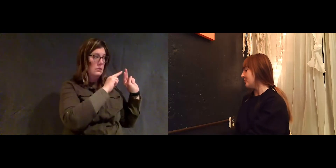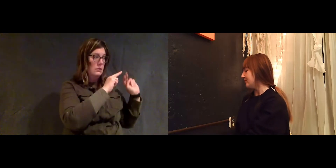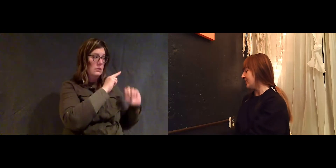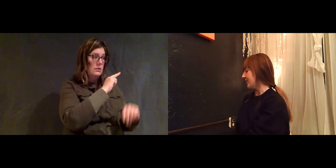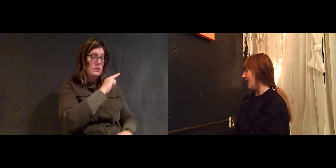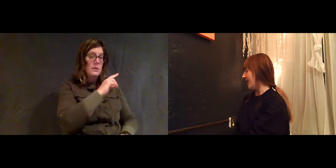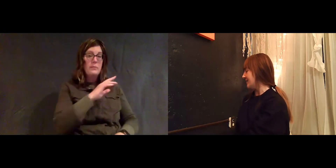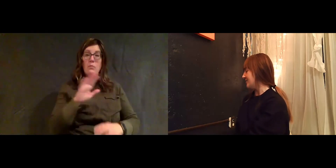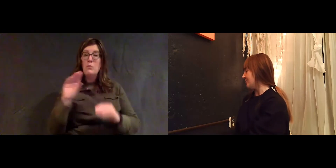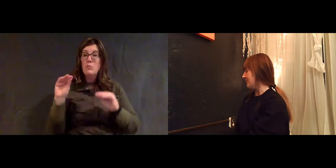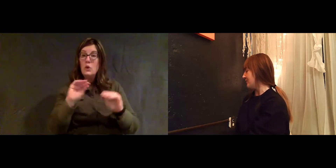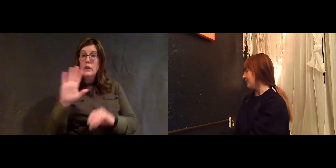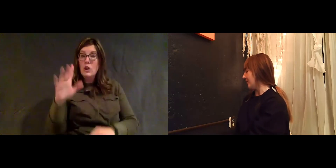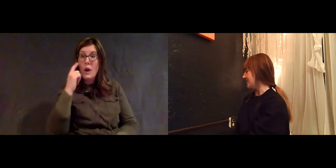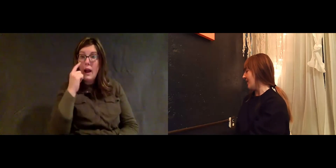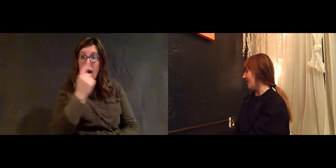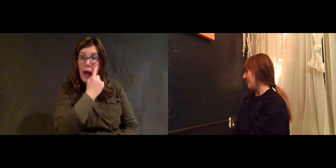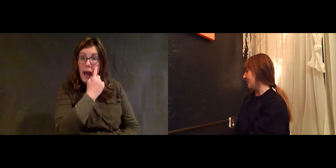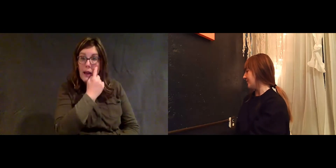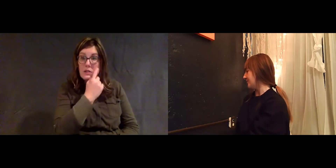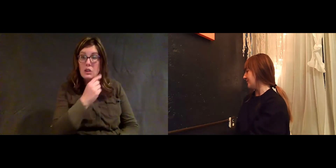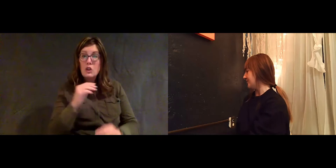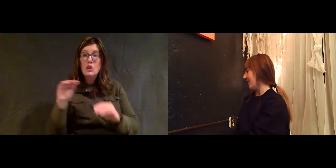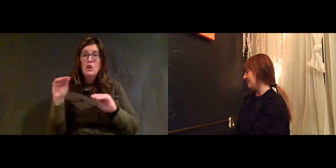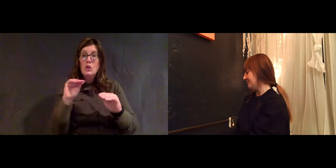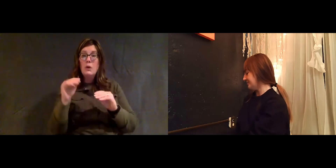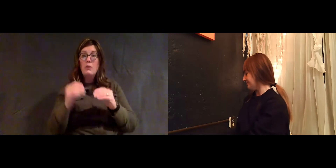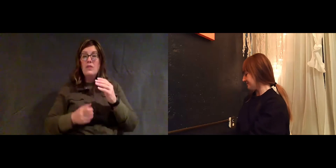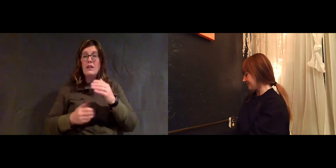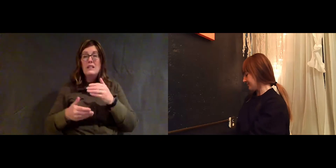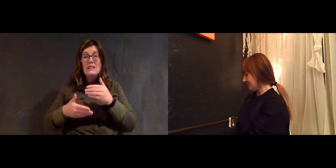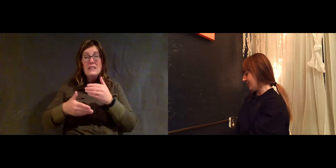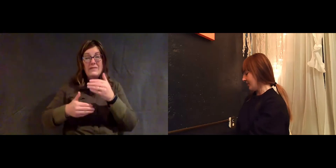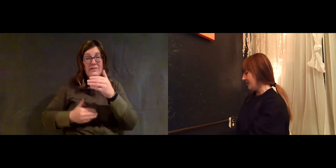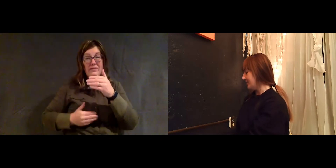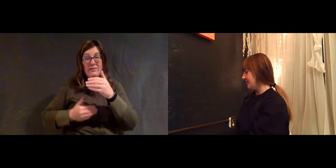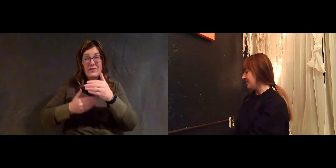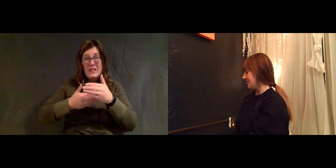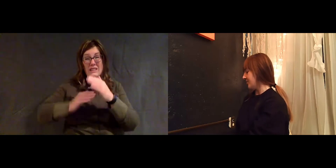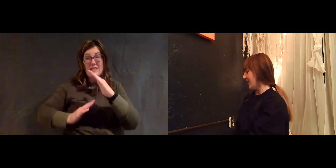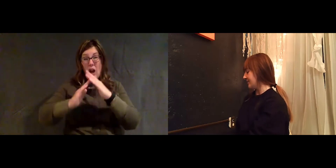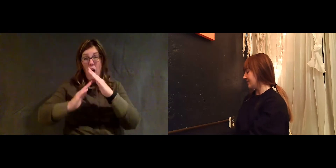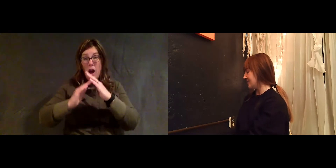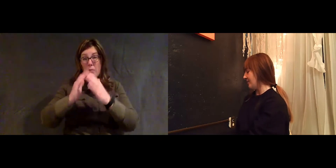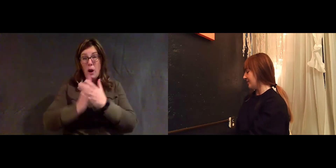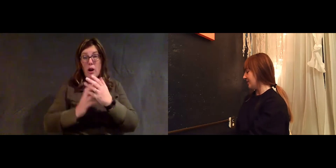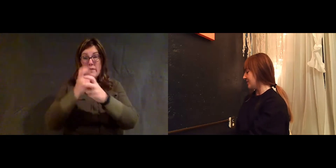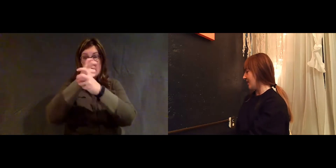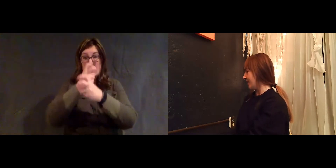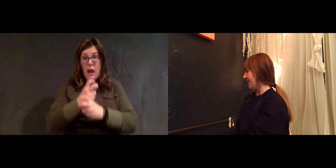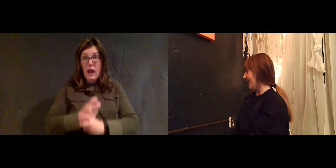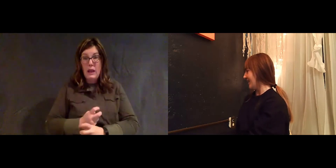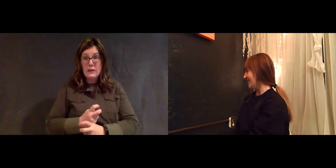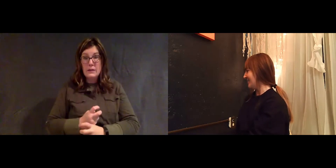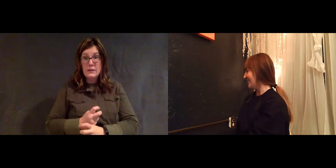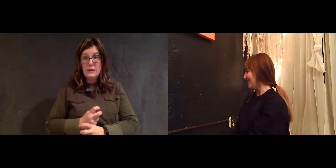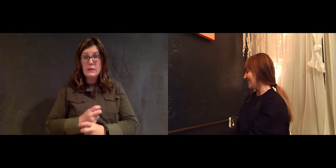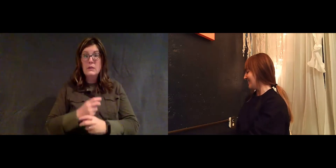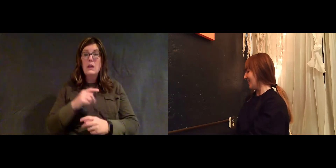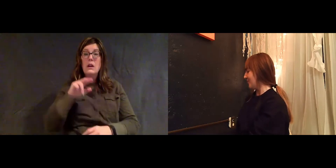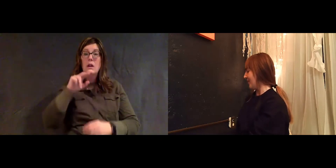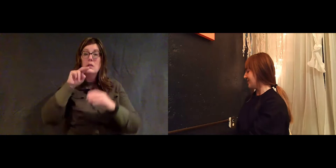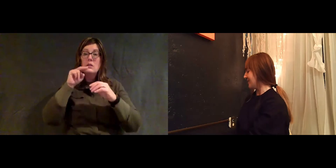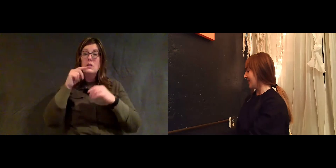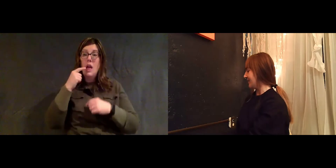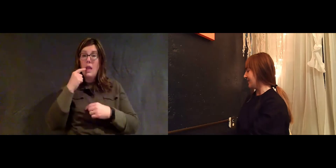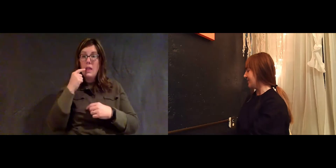by moving your eyes, you move the very top part of your spine. So go ahead and soften your tongue again.